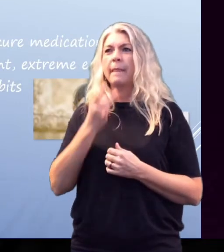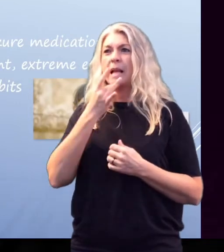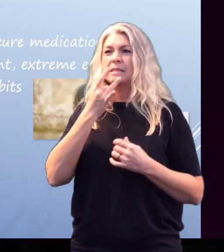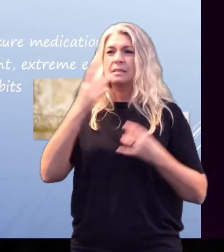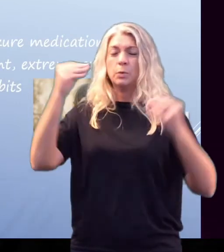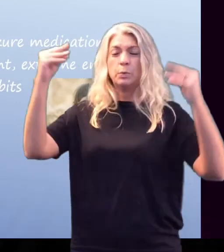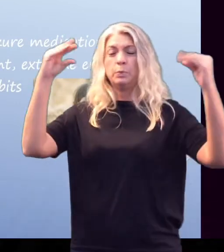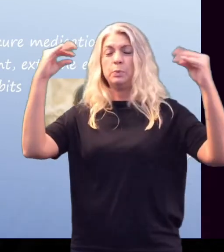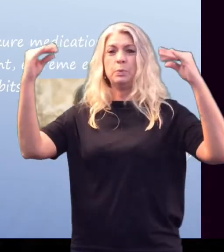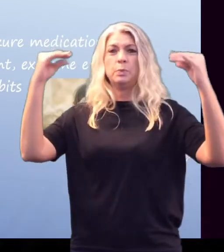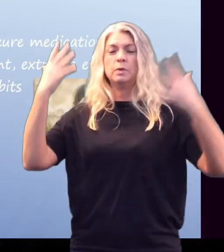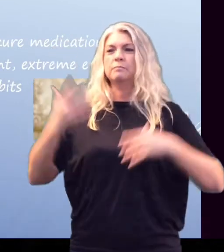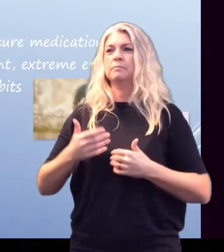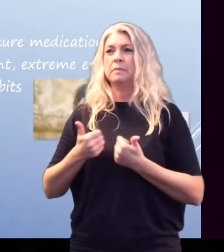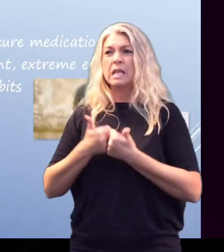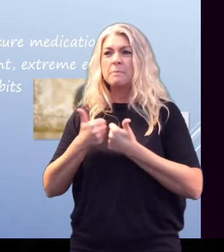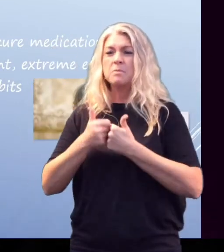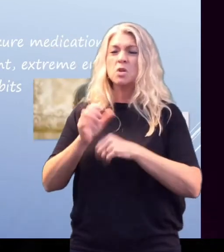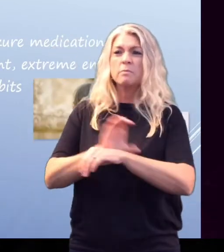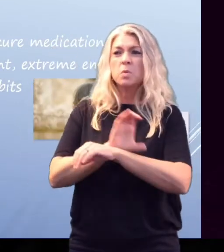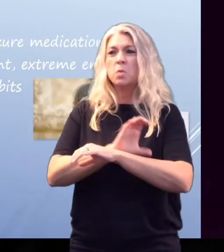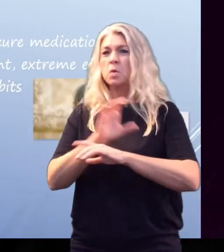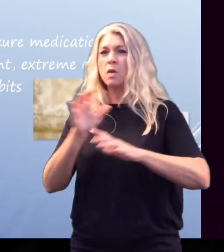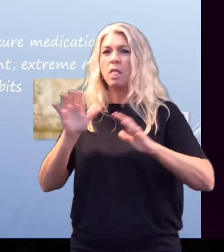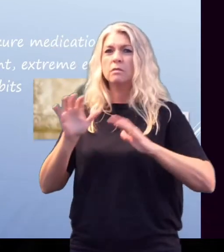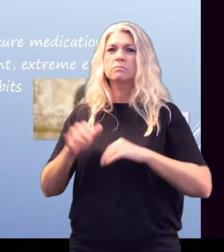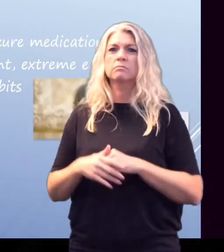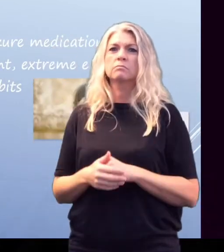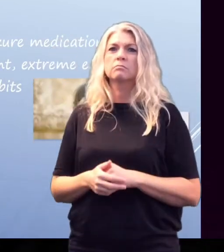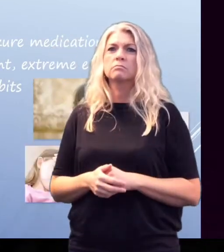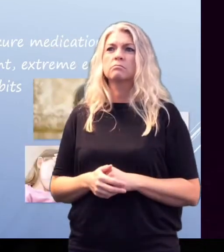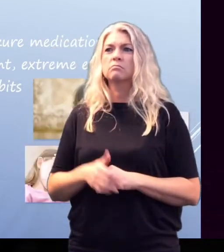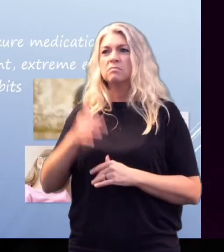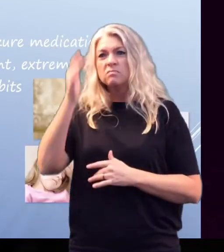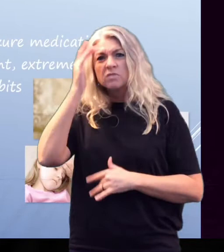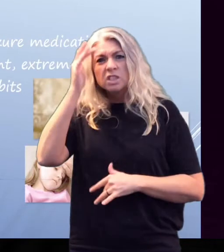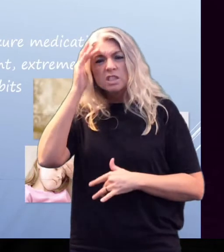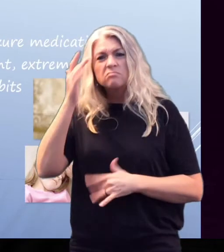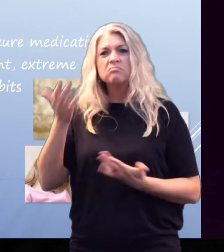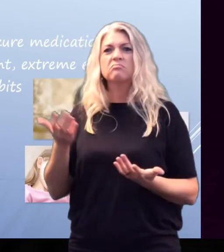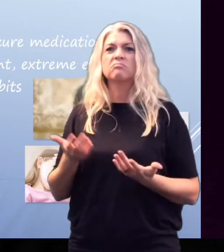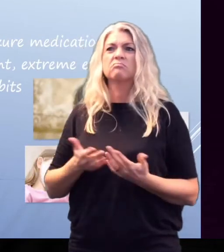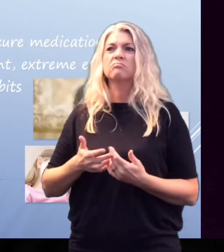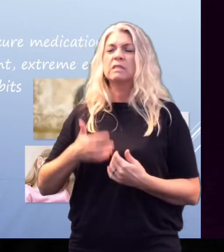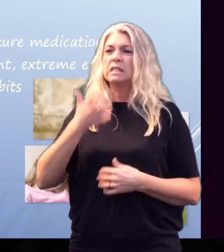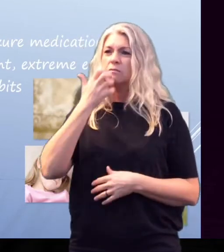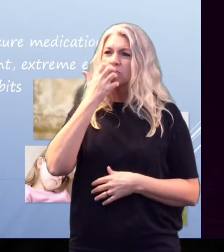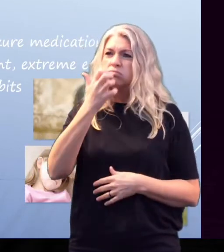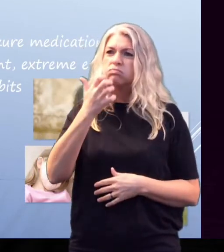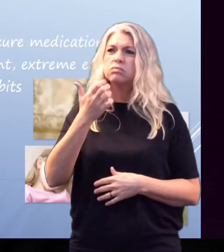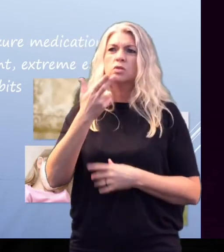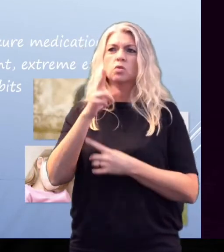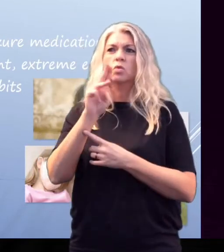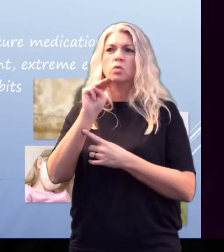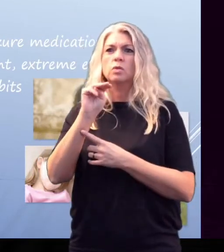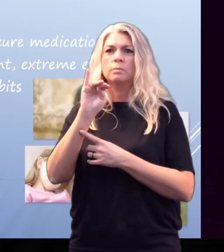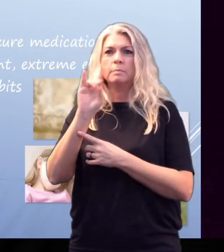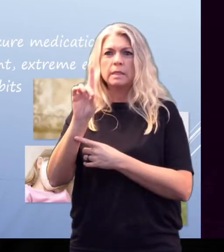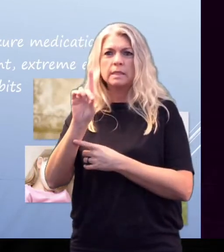lights such as strobe lights, videos, or computer games, illness, heat or